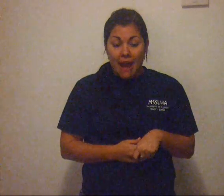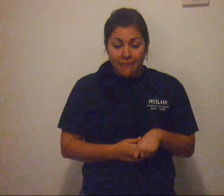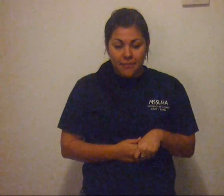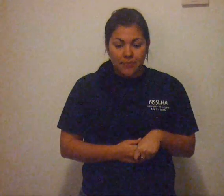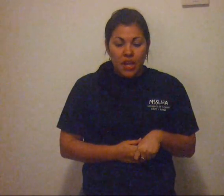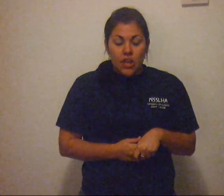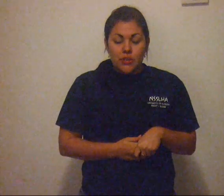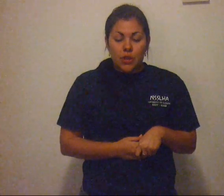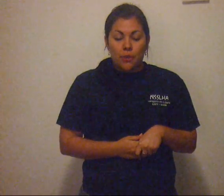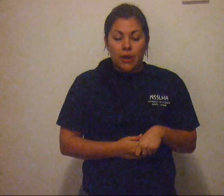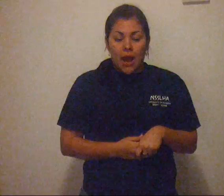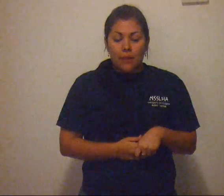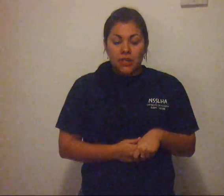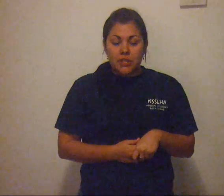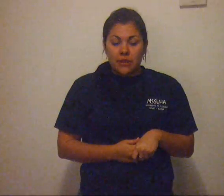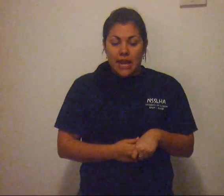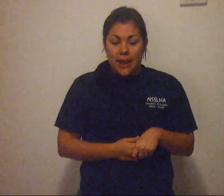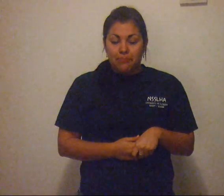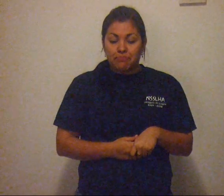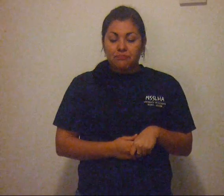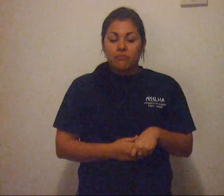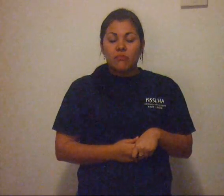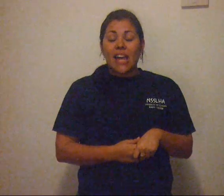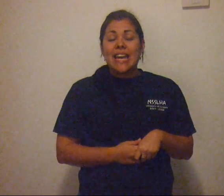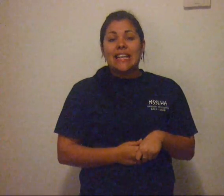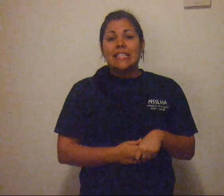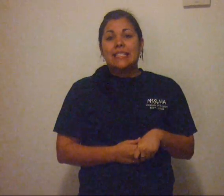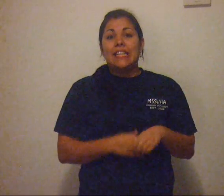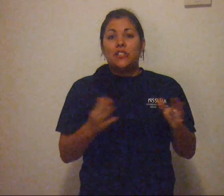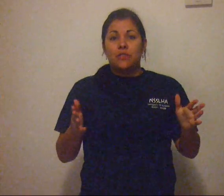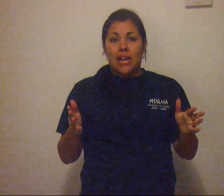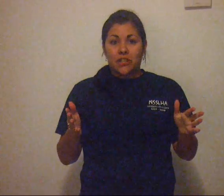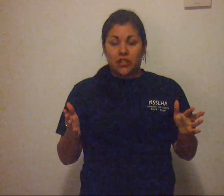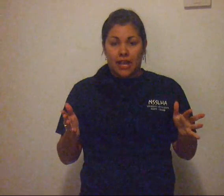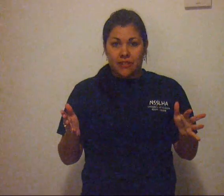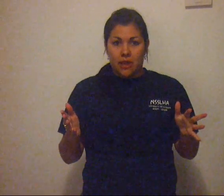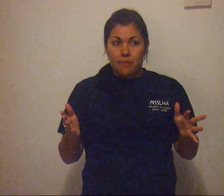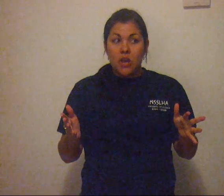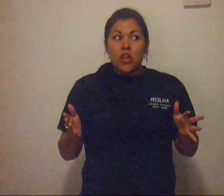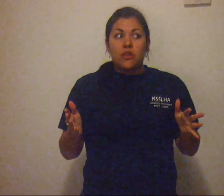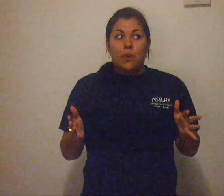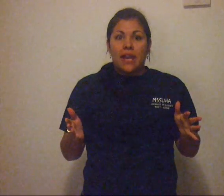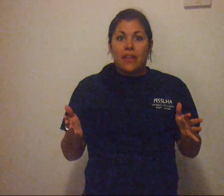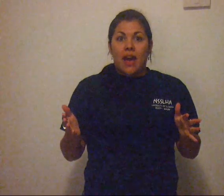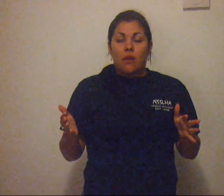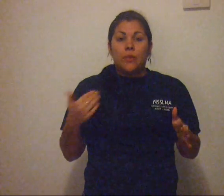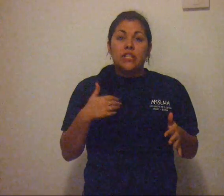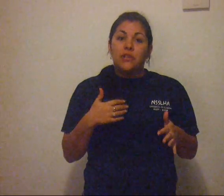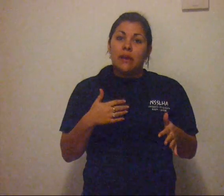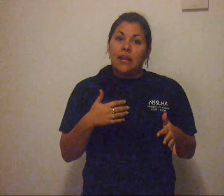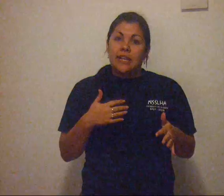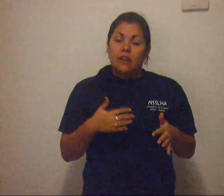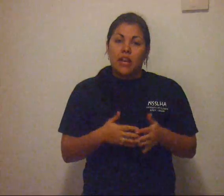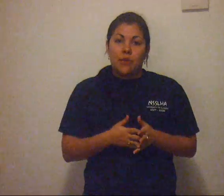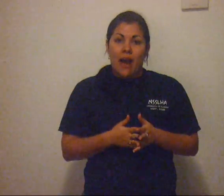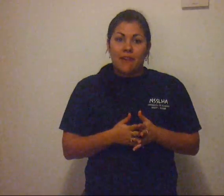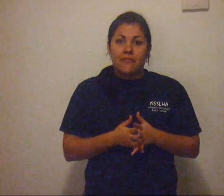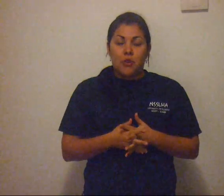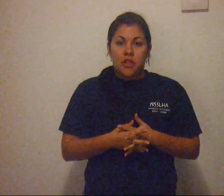UF. So what I want to do today is teach you the national anthem the way that we do it here at UF for